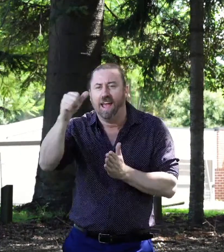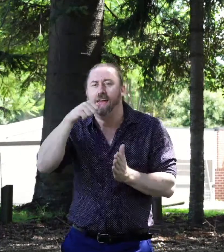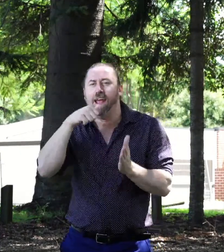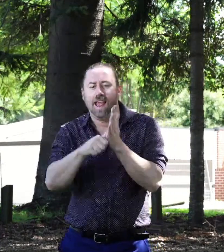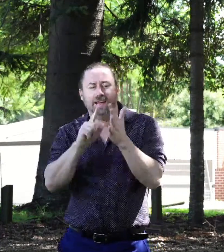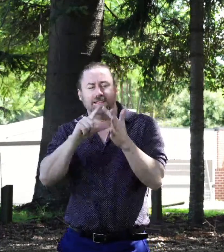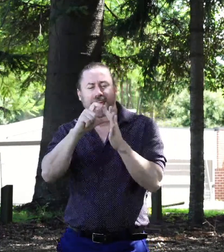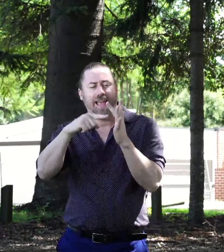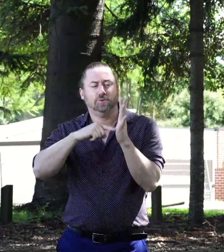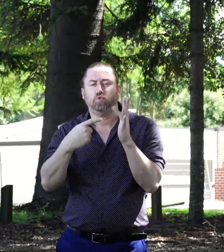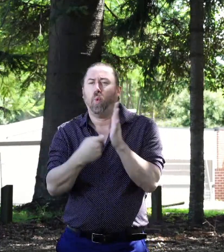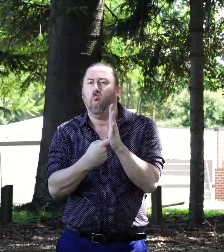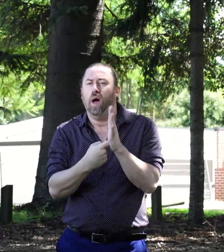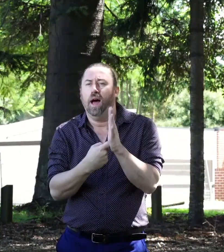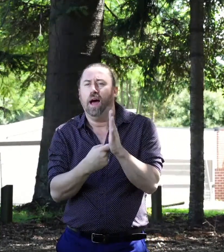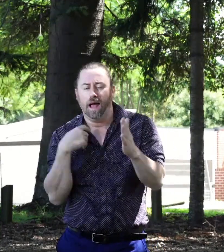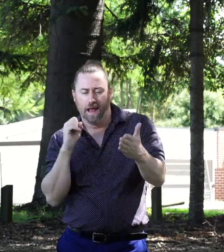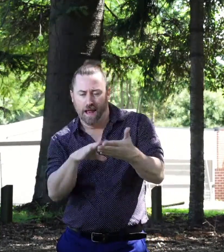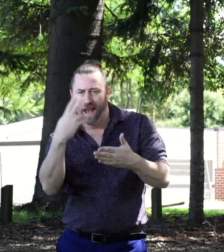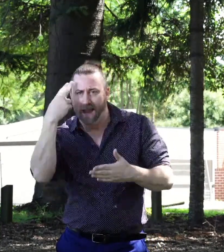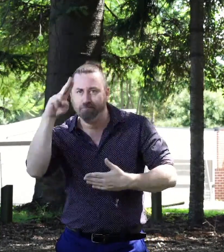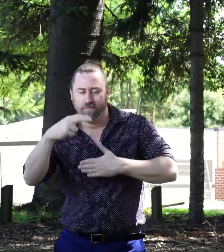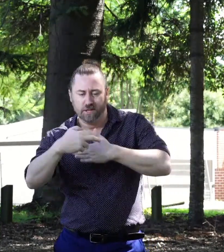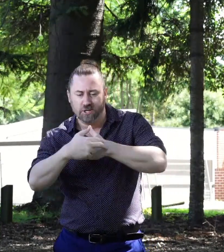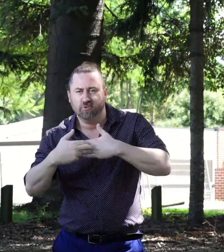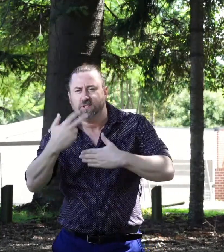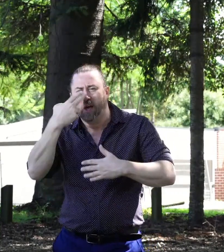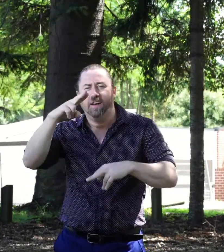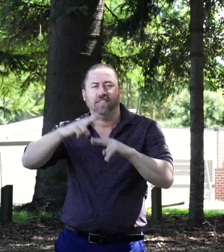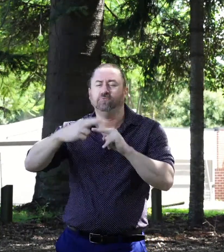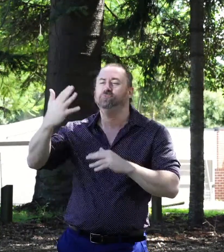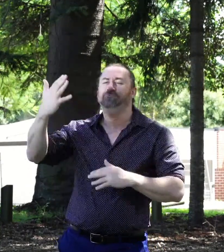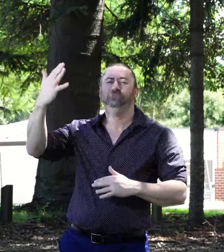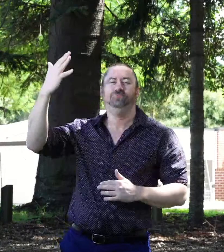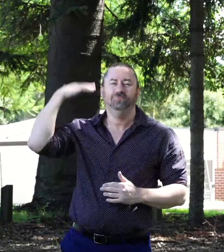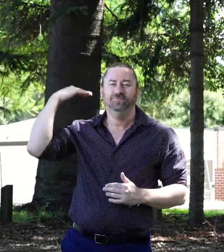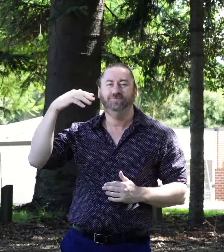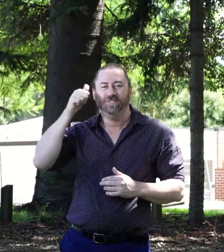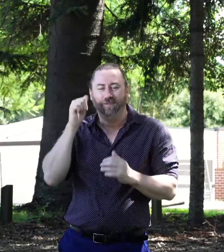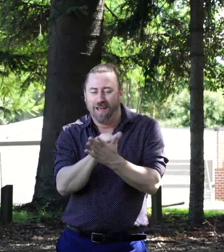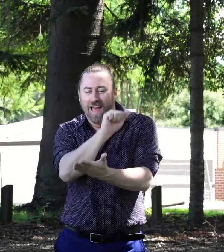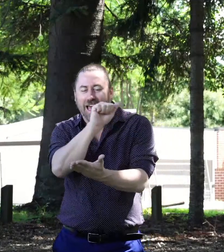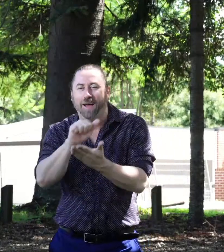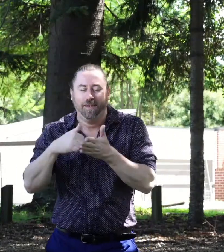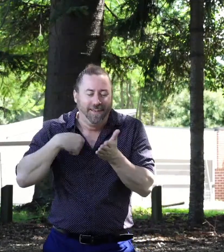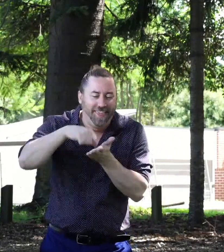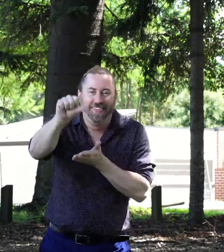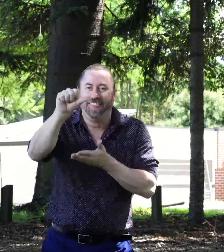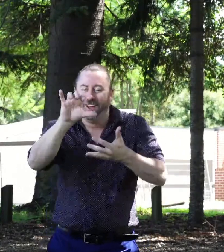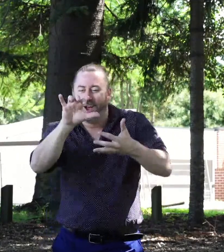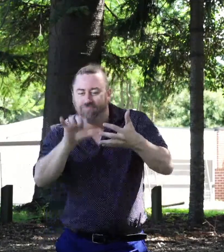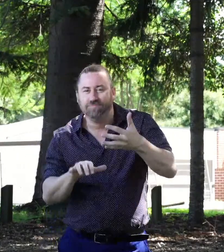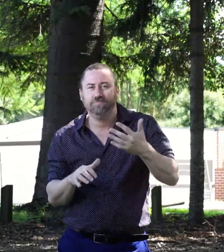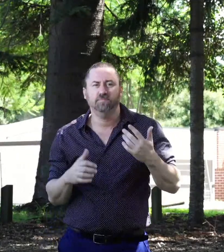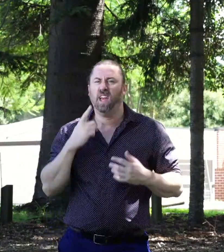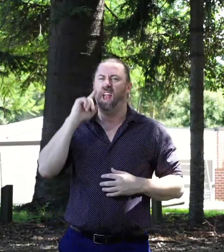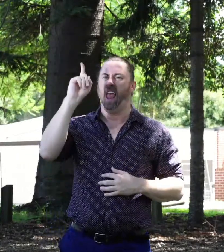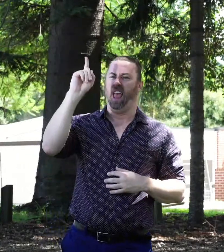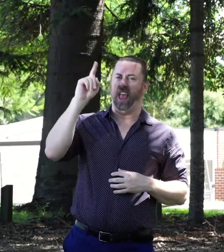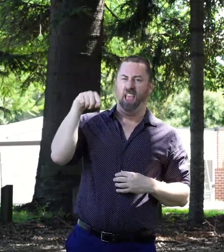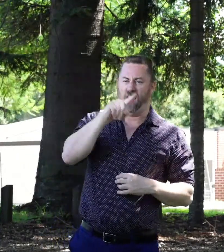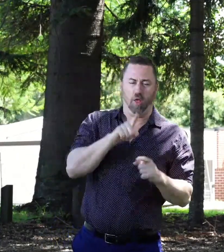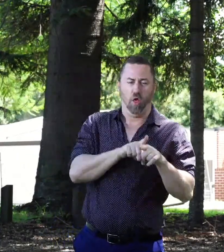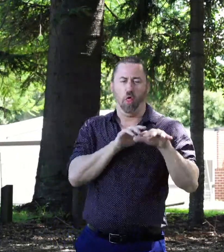their name and addresses. I think it is absolutely a coward's way to be trolling